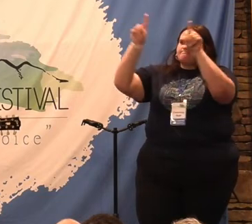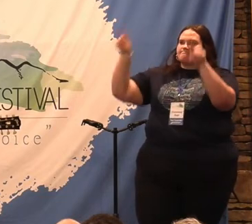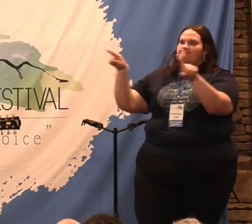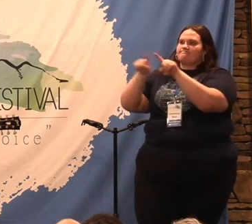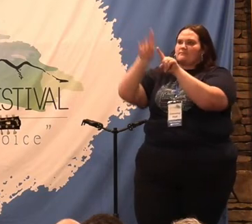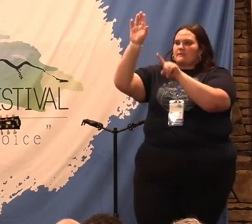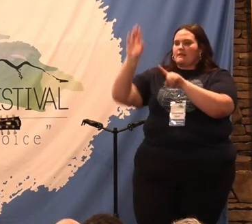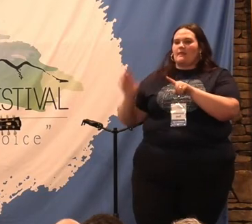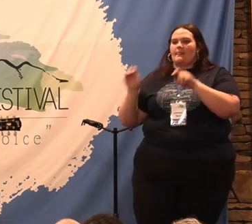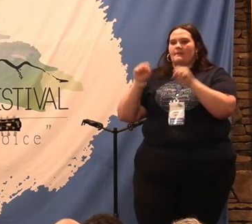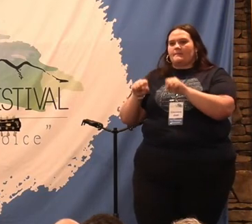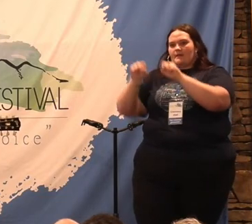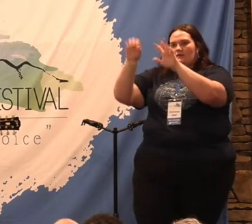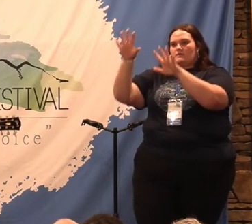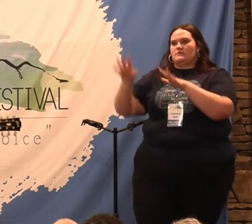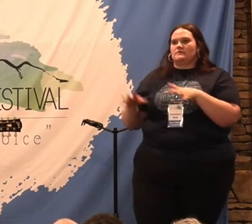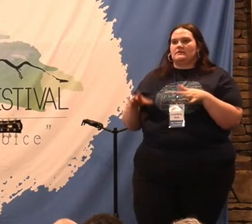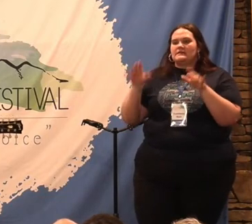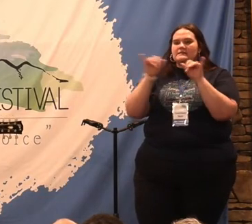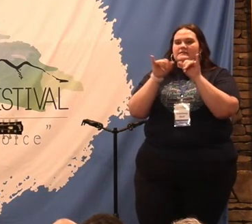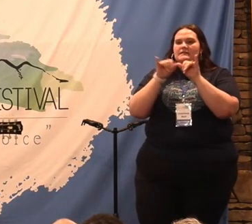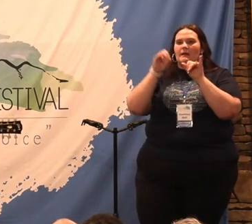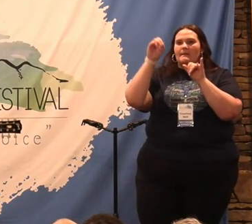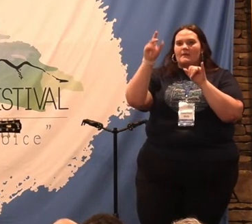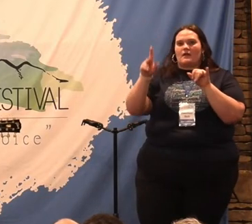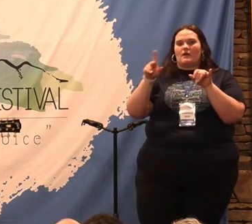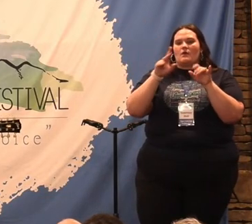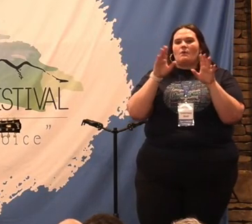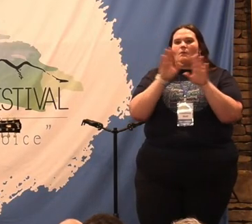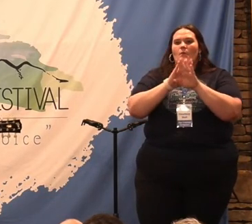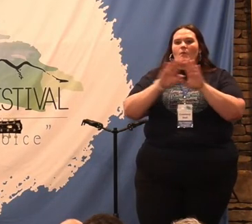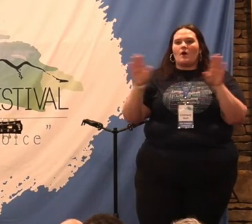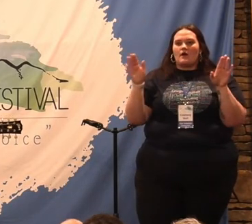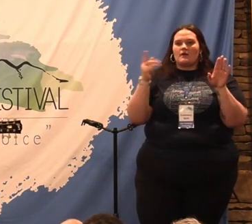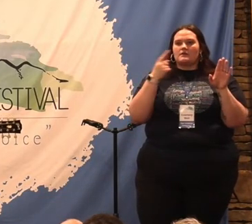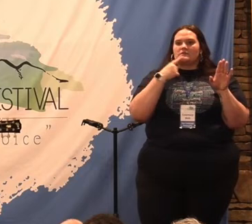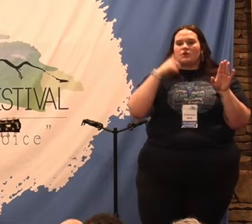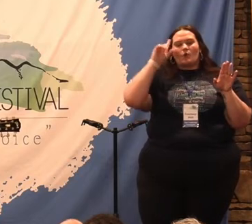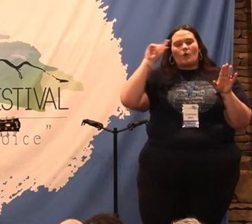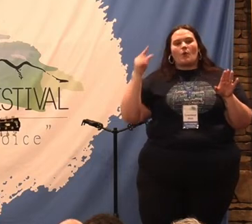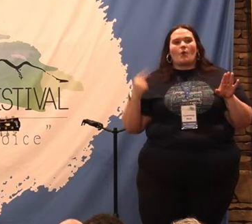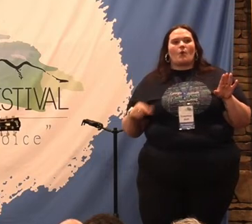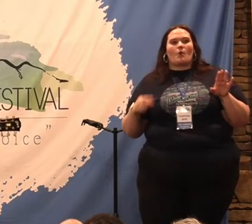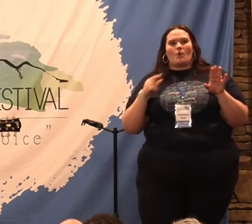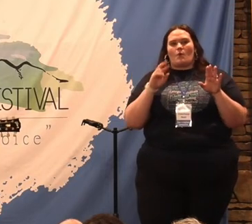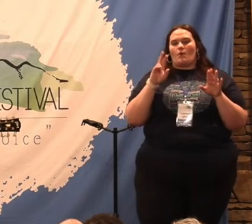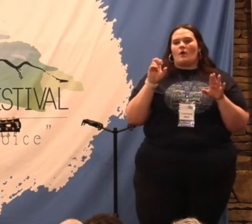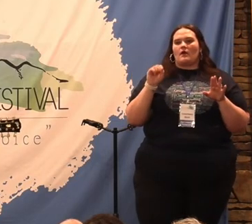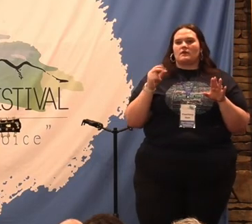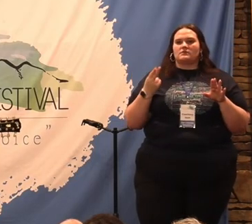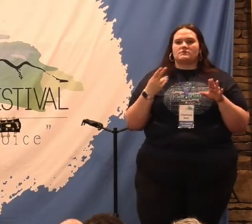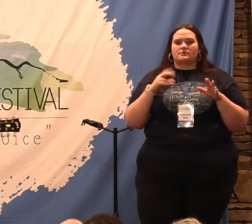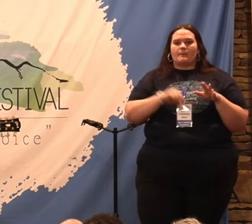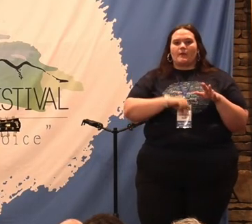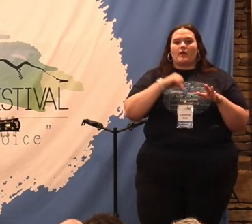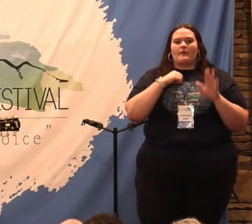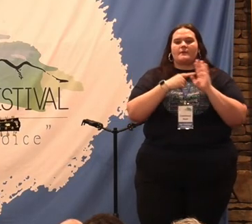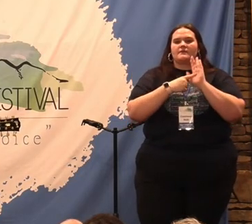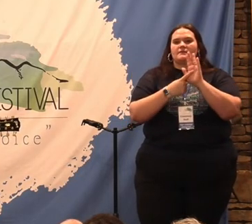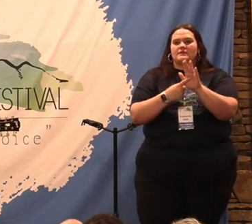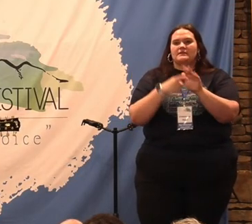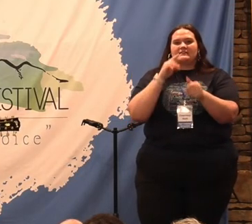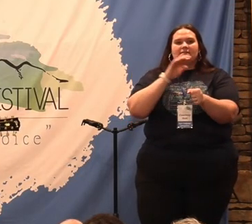just about the size of that back wall, and it said, Gold Rush Land Development Company proudly presents for sale the entire city